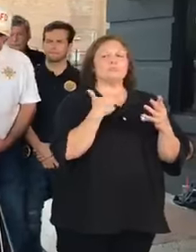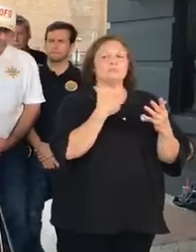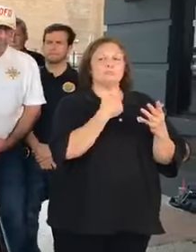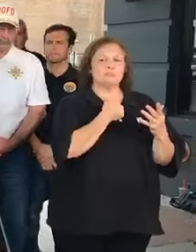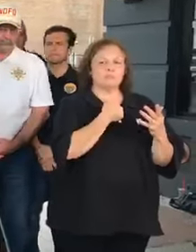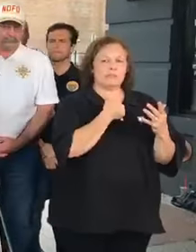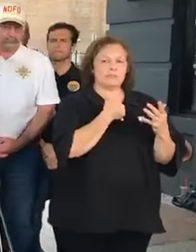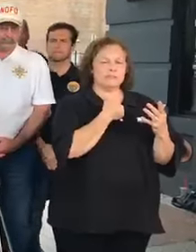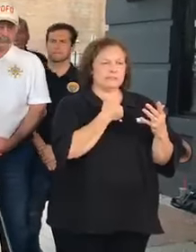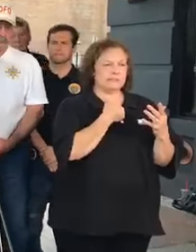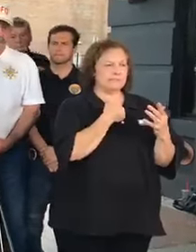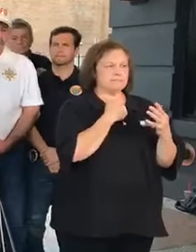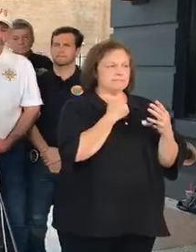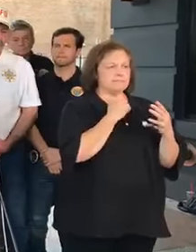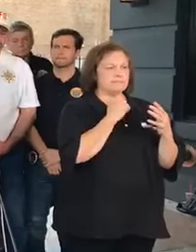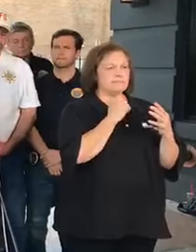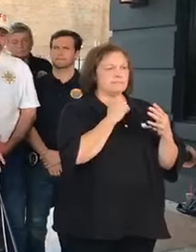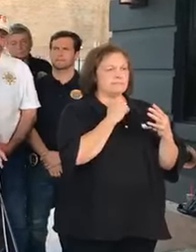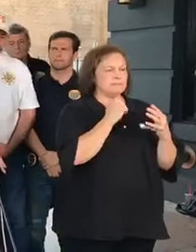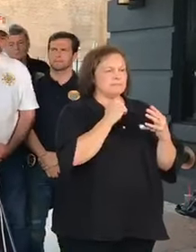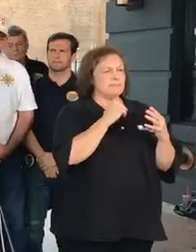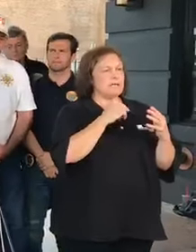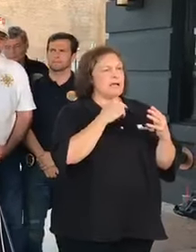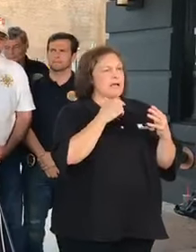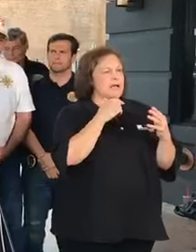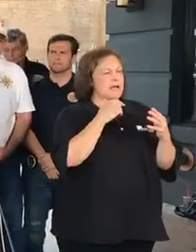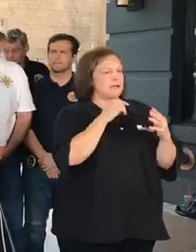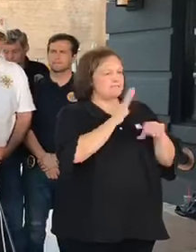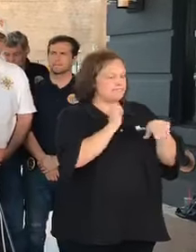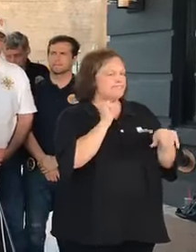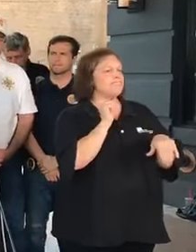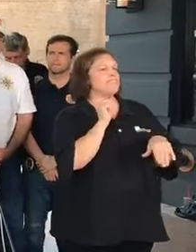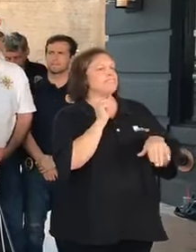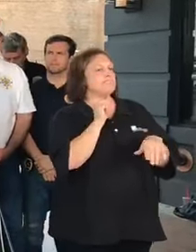we were able to deploy several levels of mental health